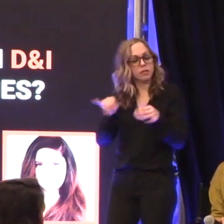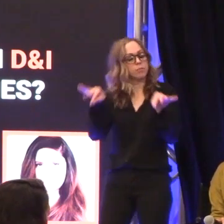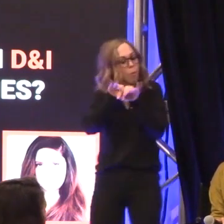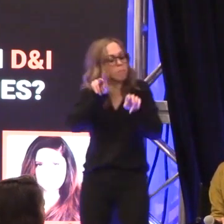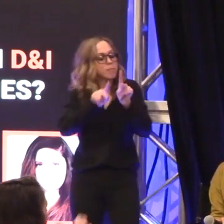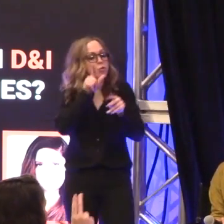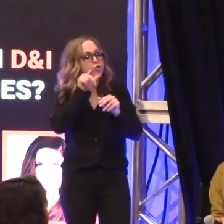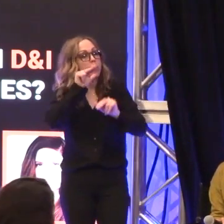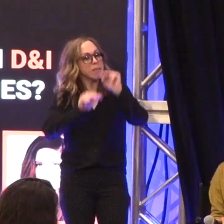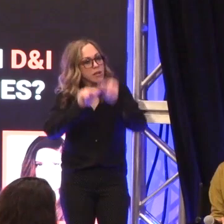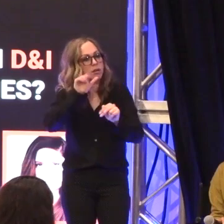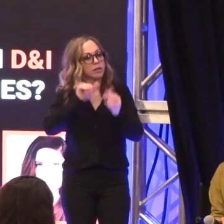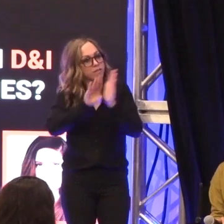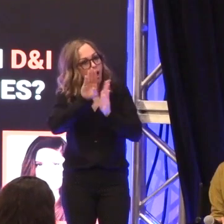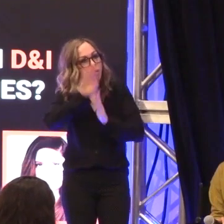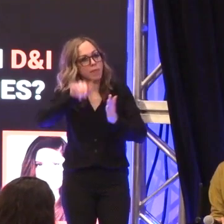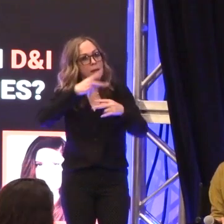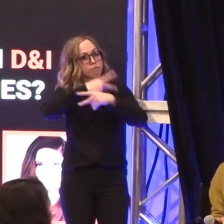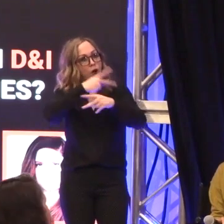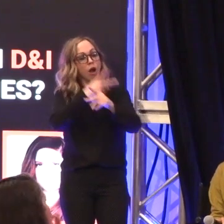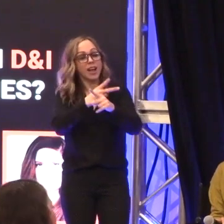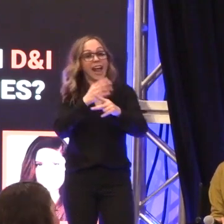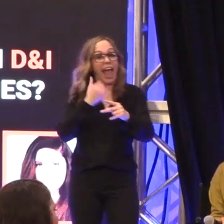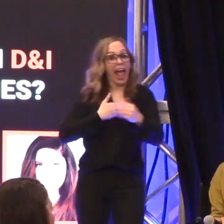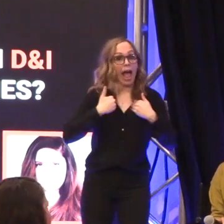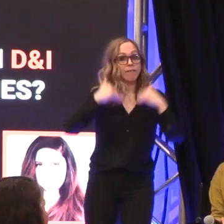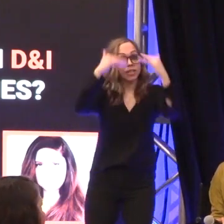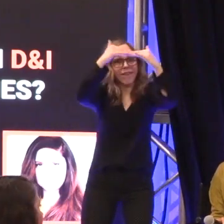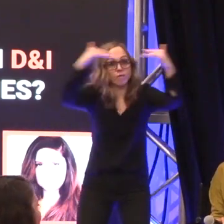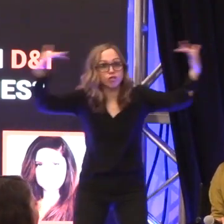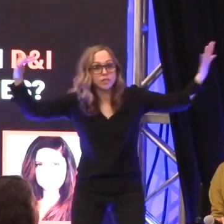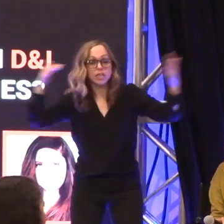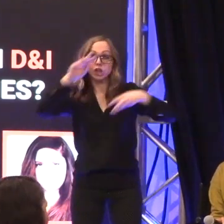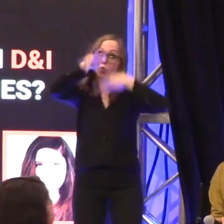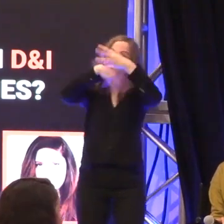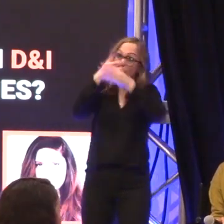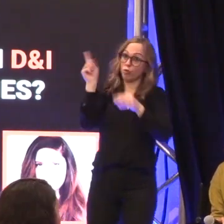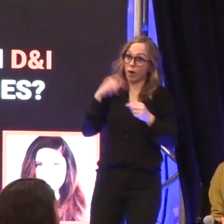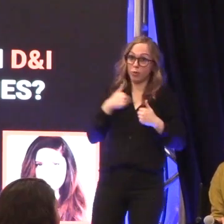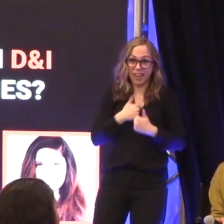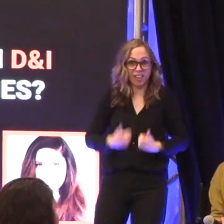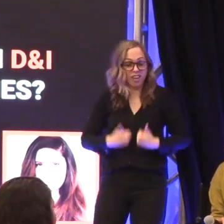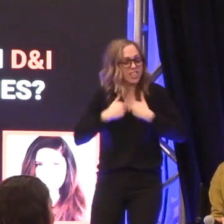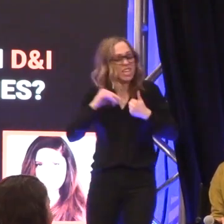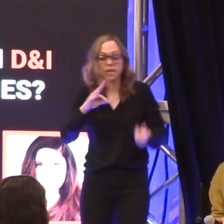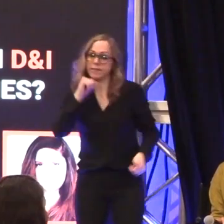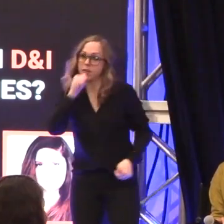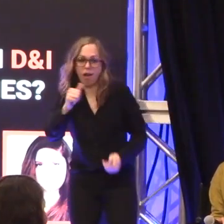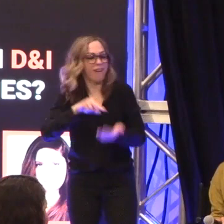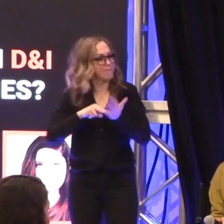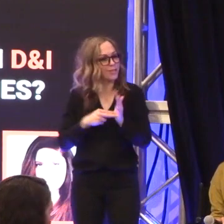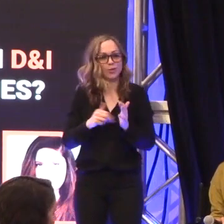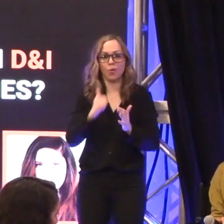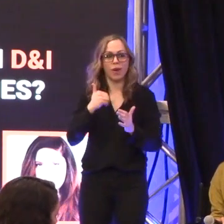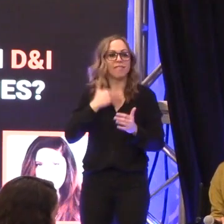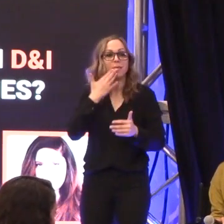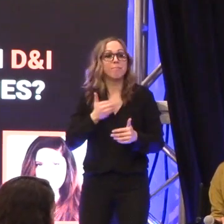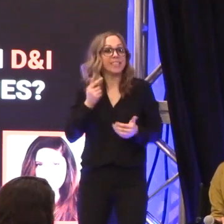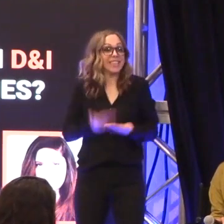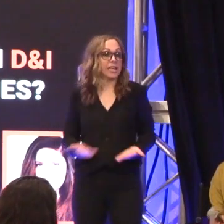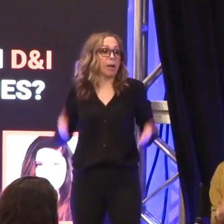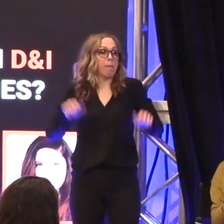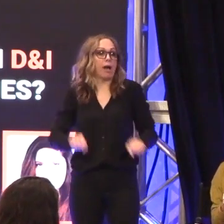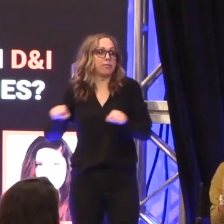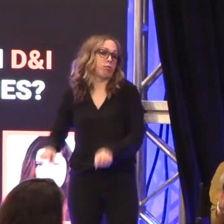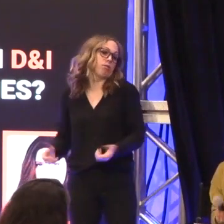are building these products are representative of the world in which we live. Otherwise, you're not going to get the best thing you could